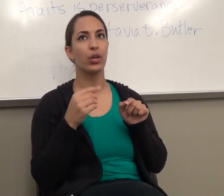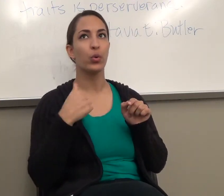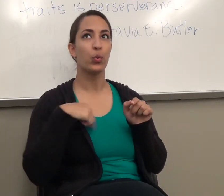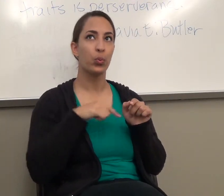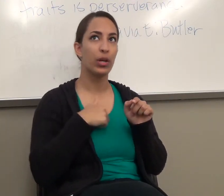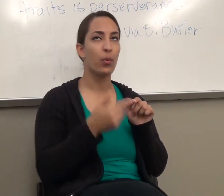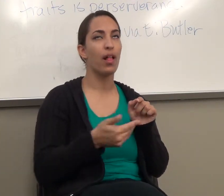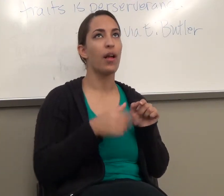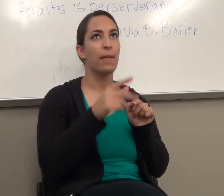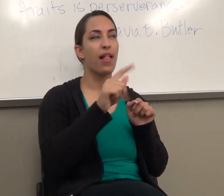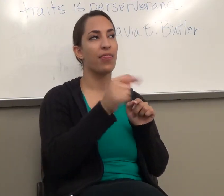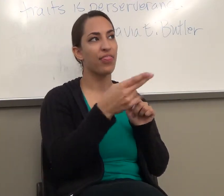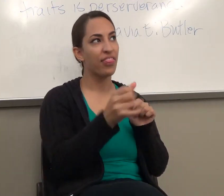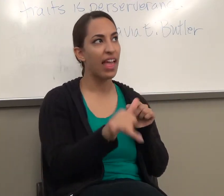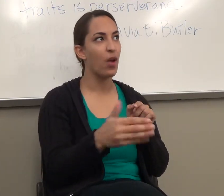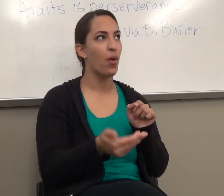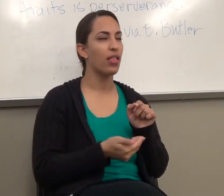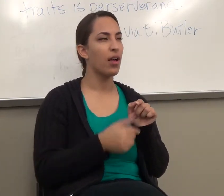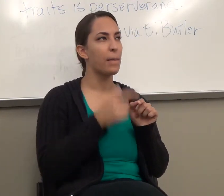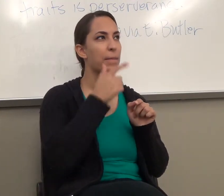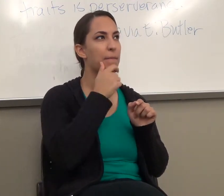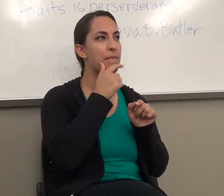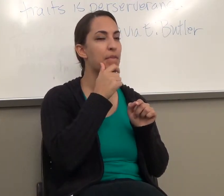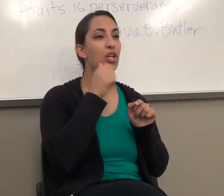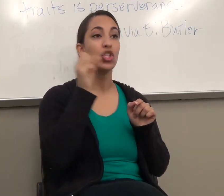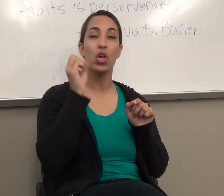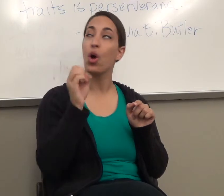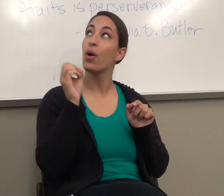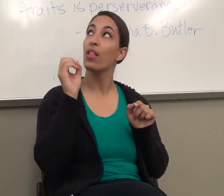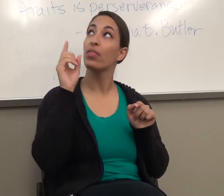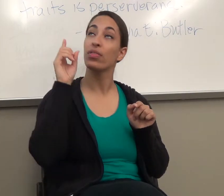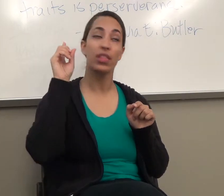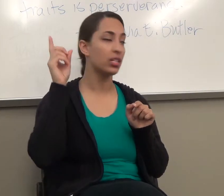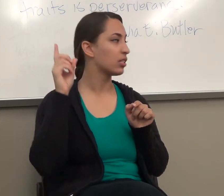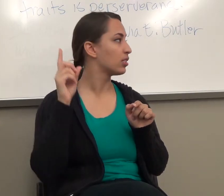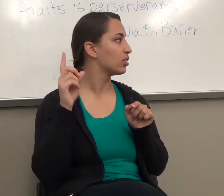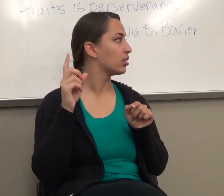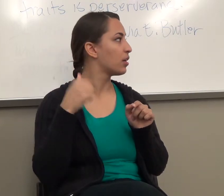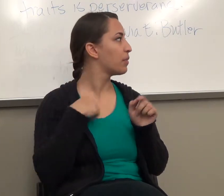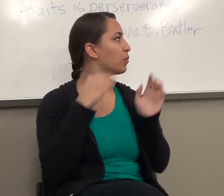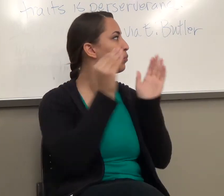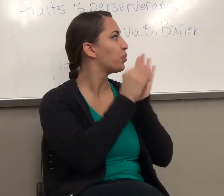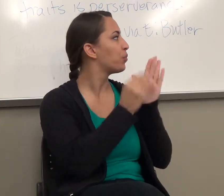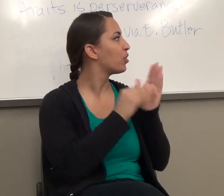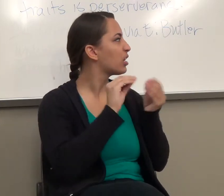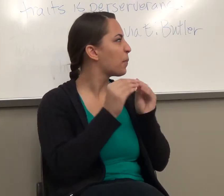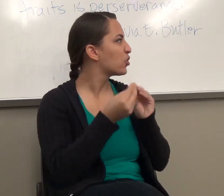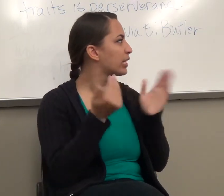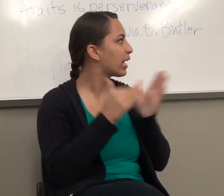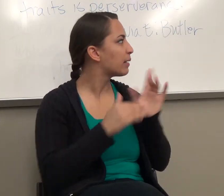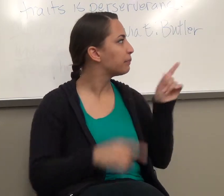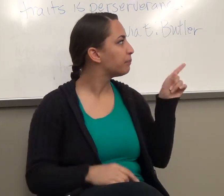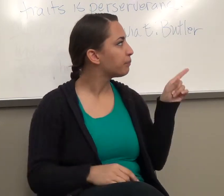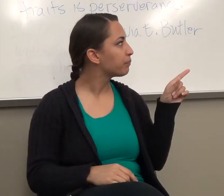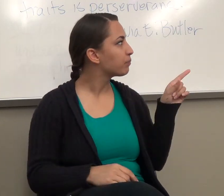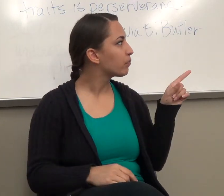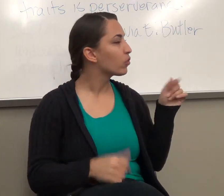they welcome. So this, let me put our numbers back up here. Remember, this is first and second.